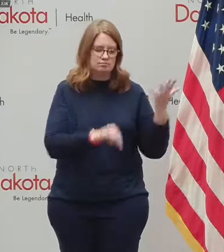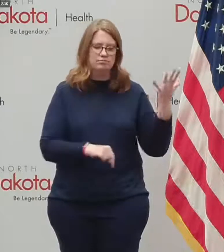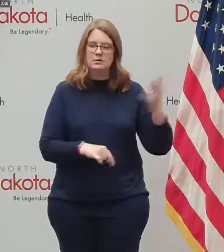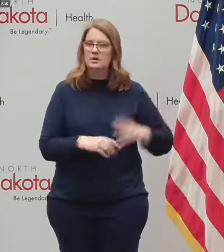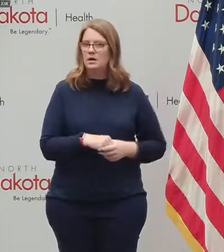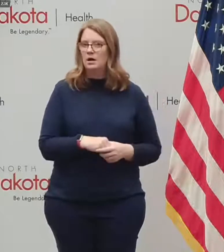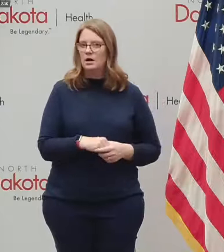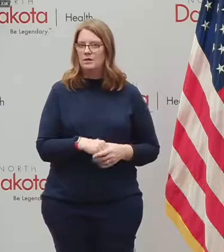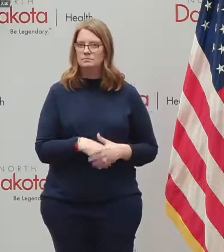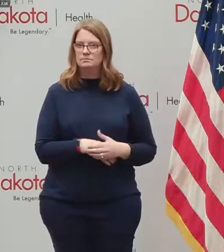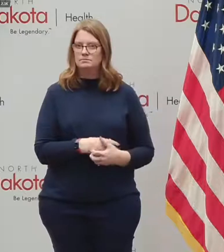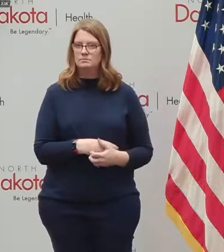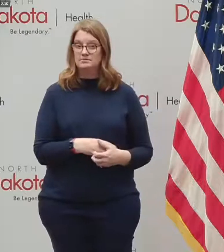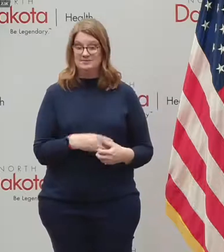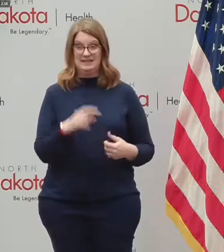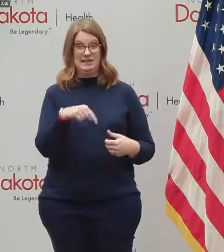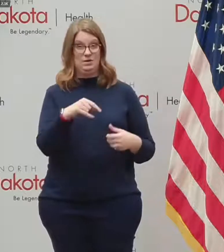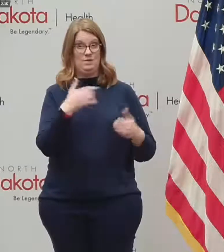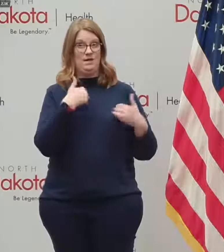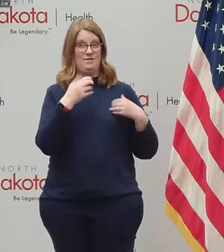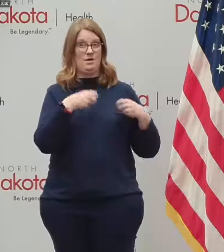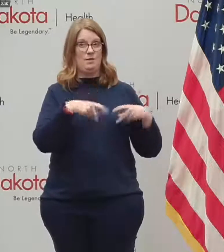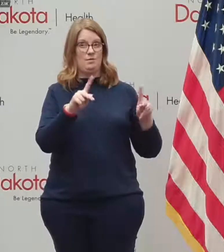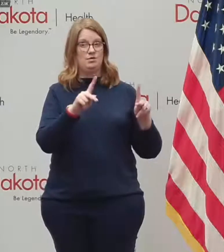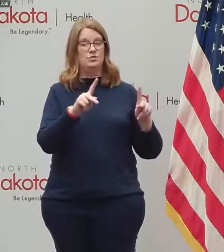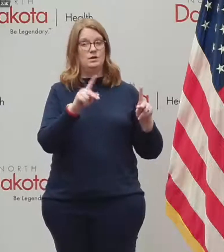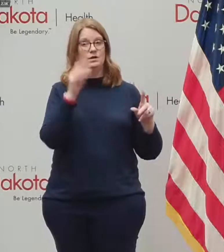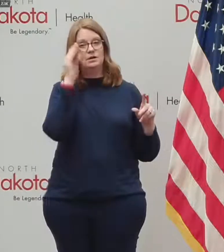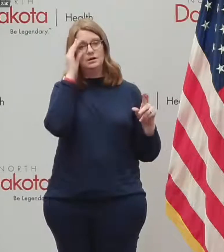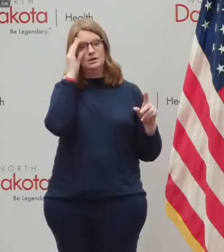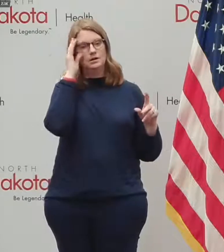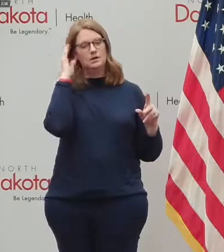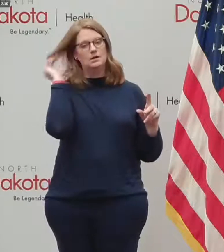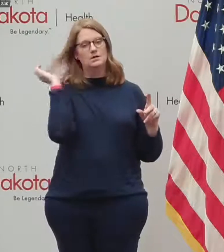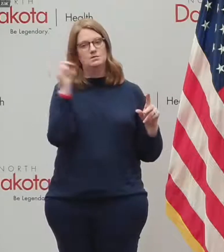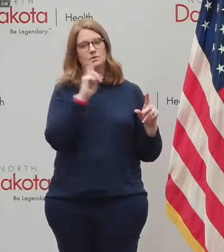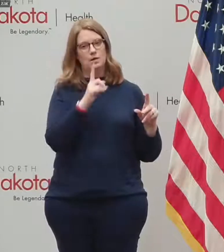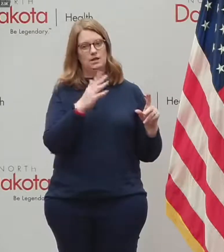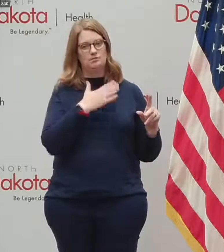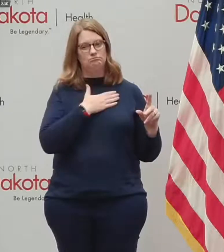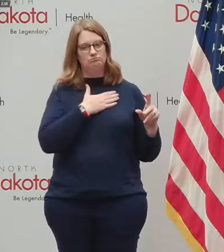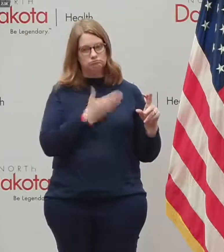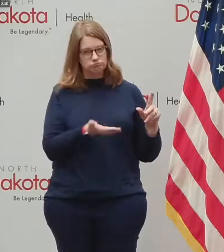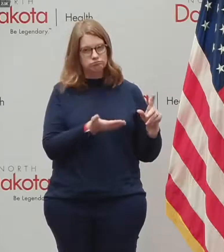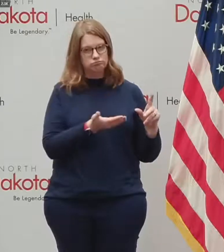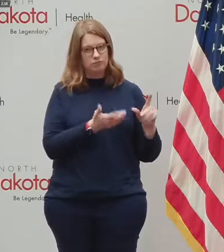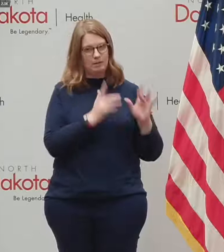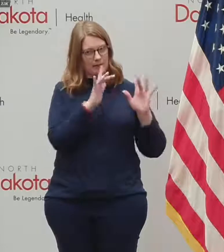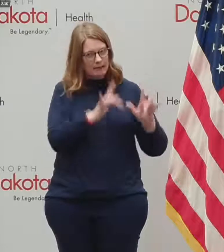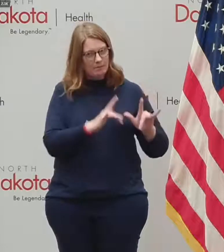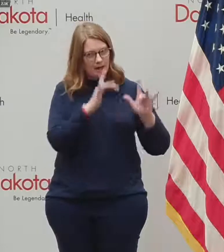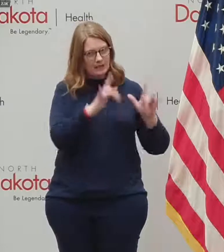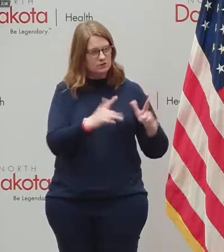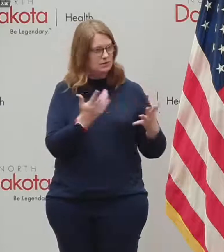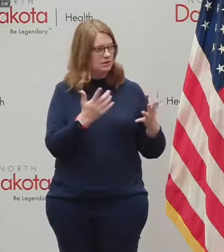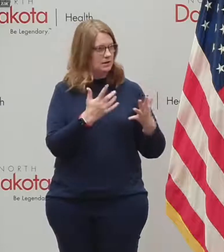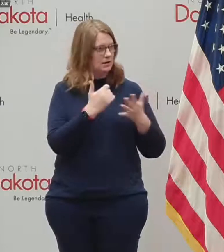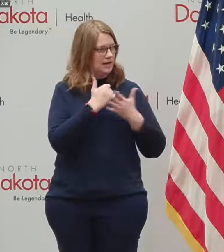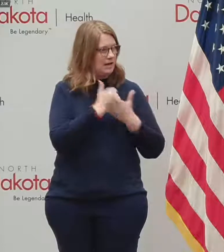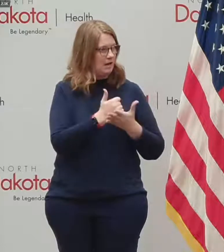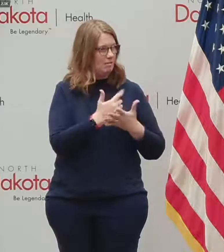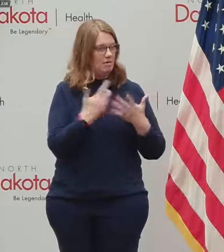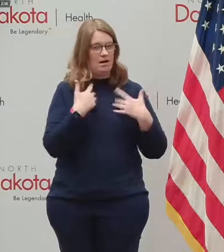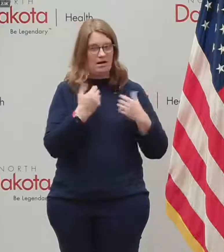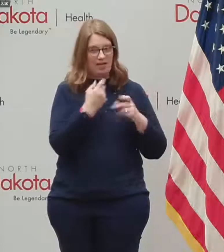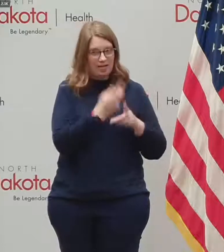so again, we've got an opportunity here as a state to step up and be compassionate about our neighbors and help our healthcare